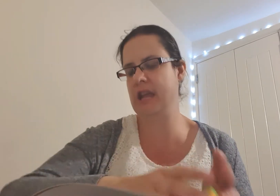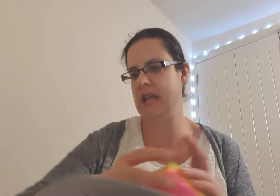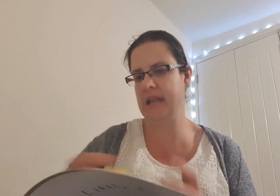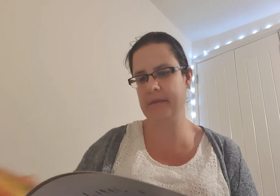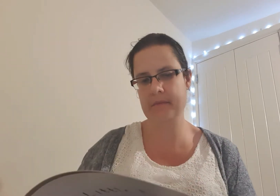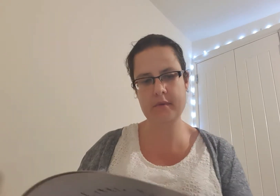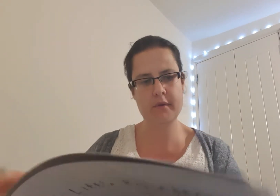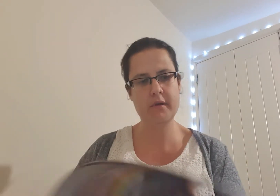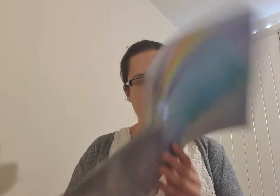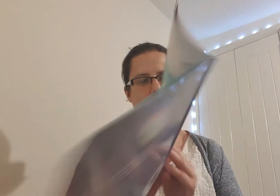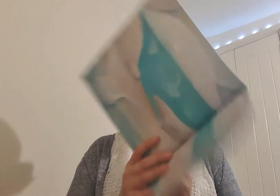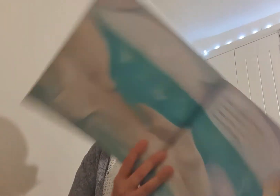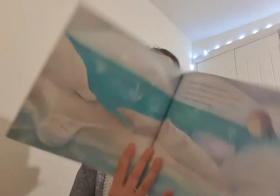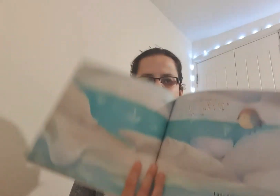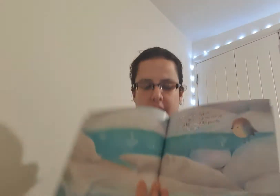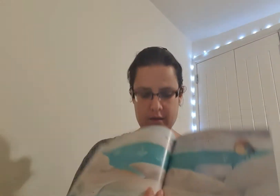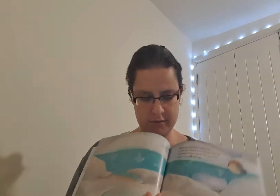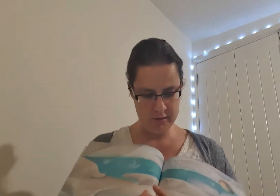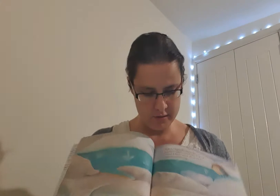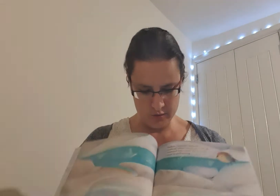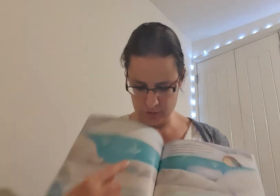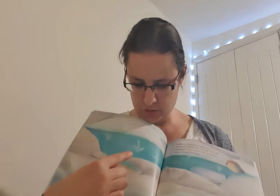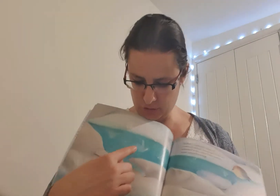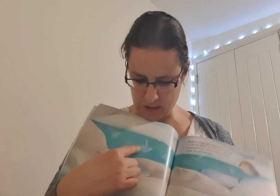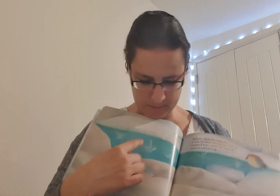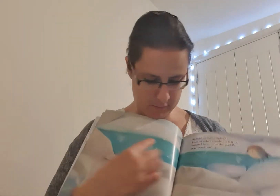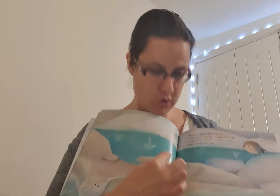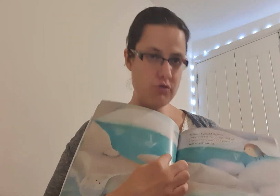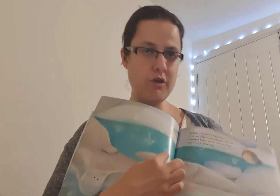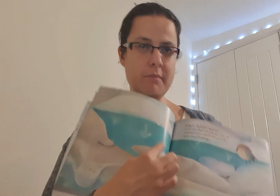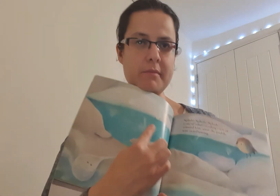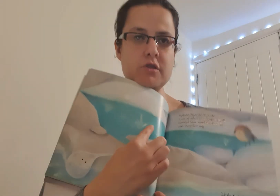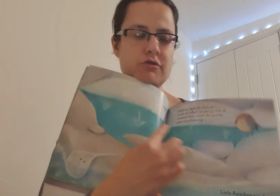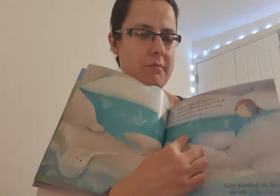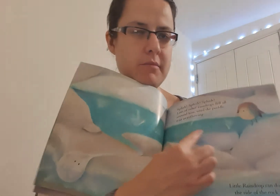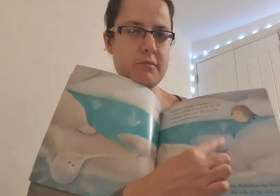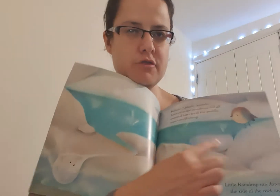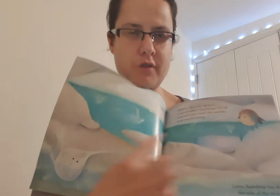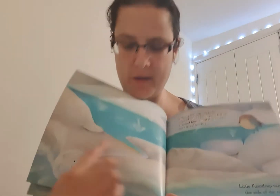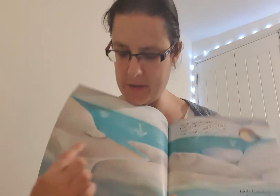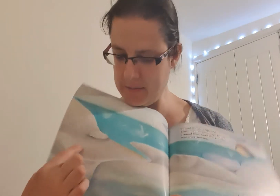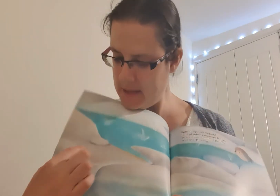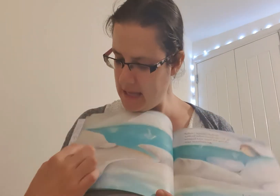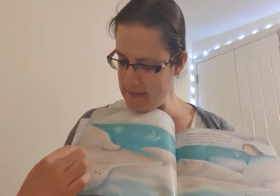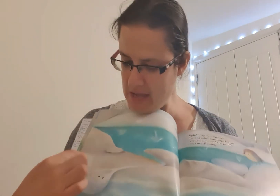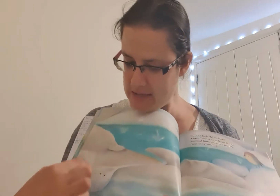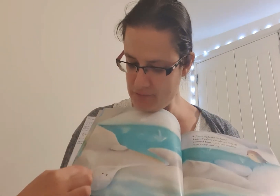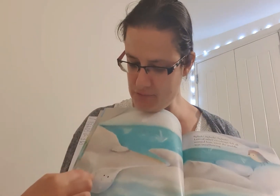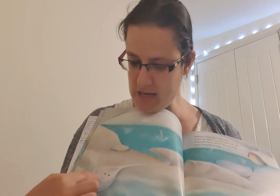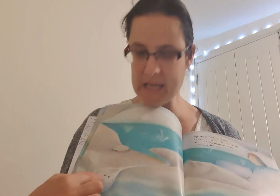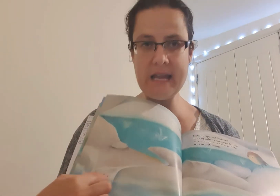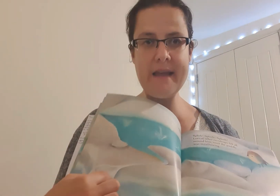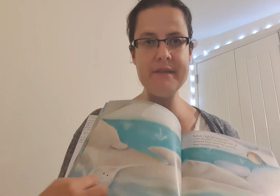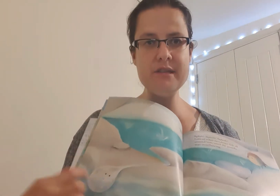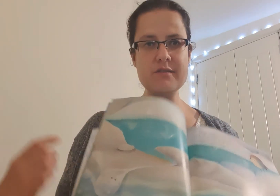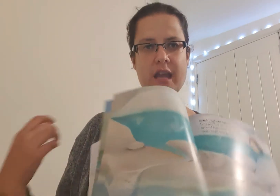stream. Look, drip, drop, drip, drop. He is running down the stream.